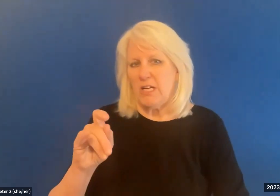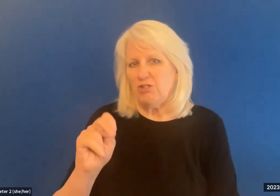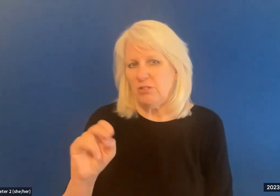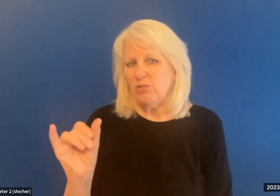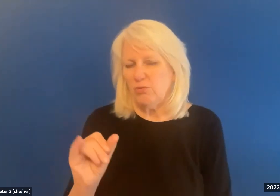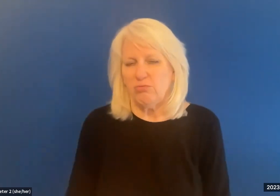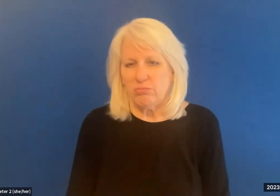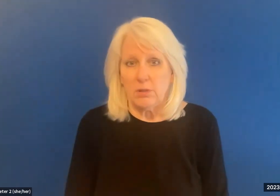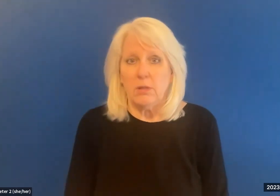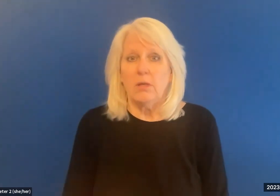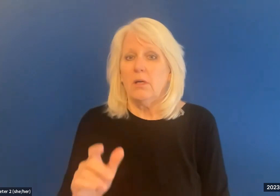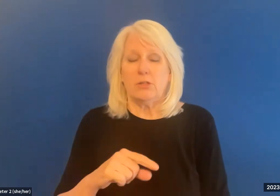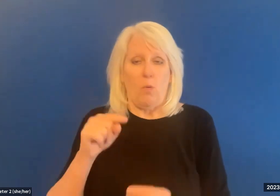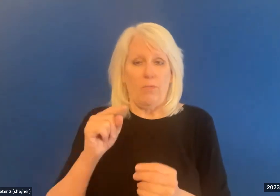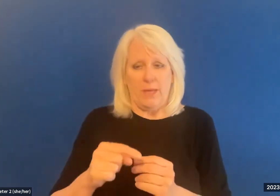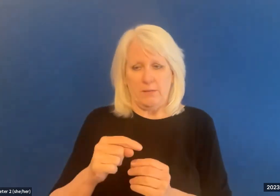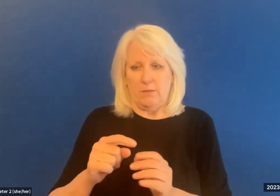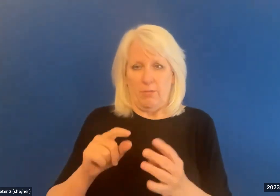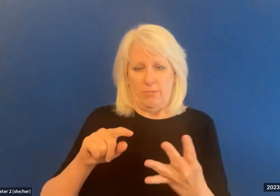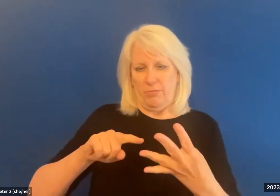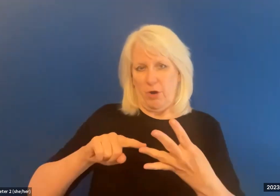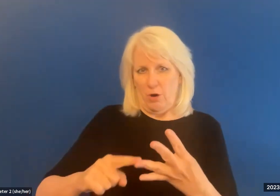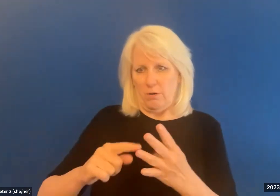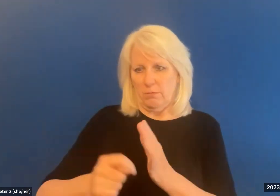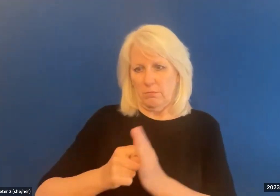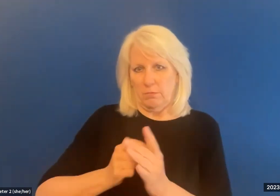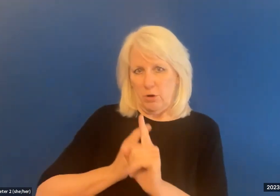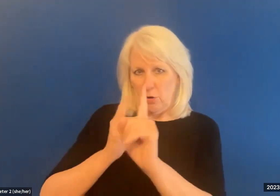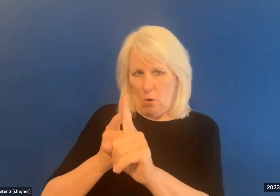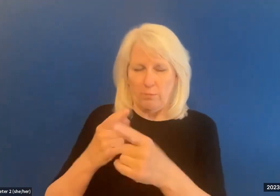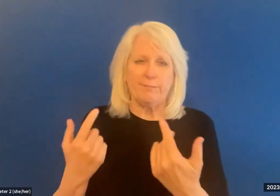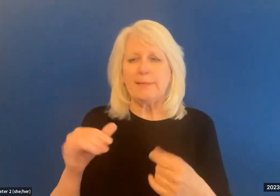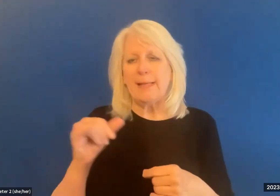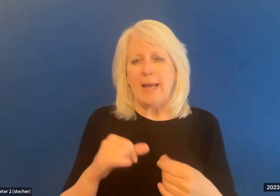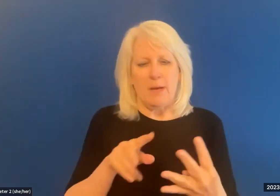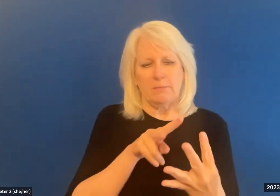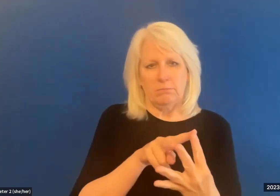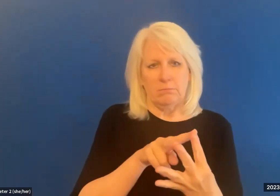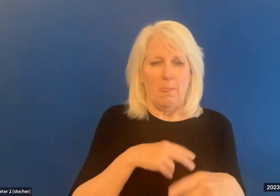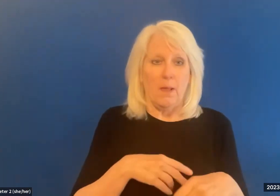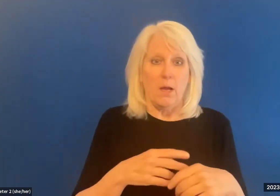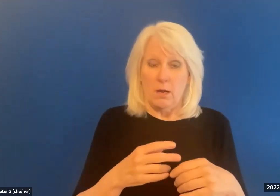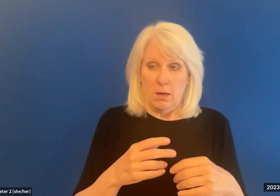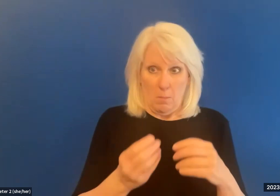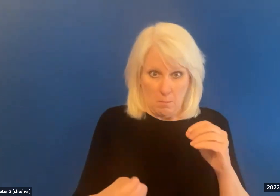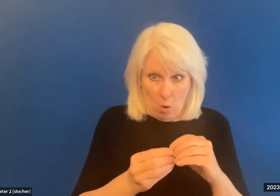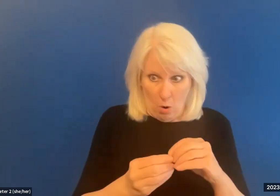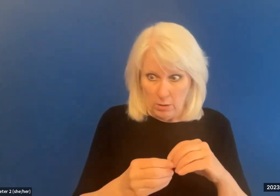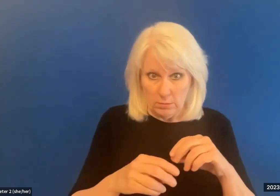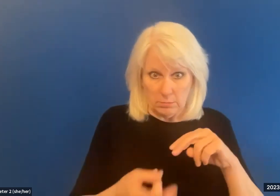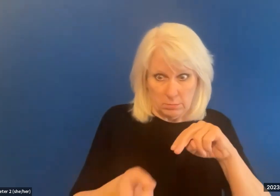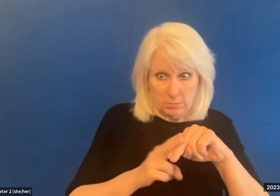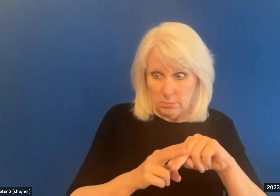The aims of this most recent wave were similar to the first two: to observe if there was any growth in the population of students with